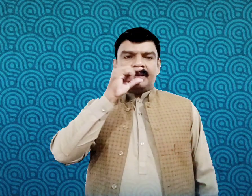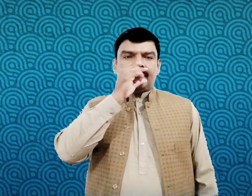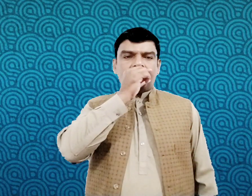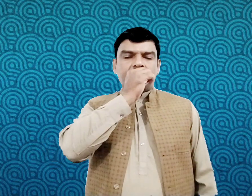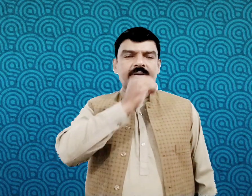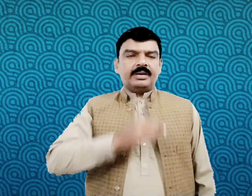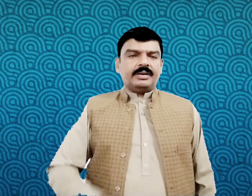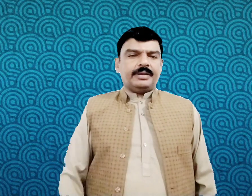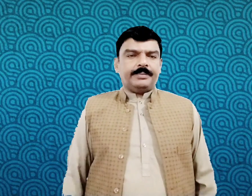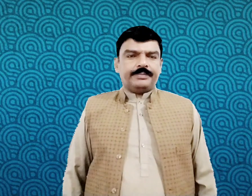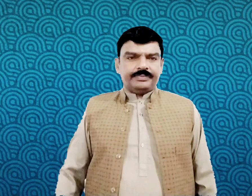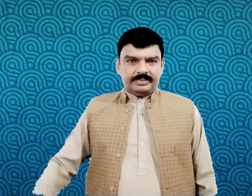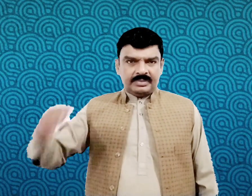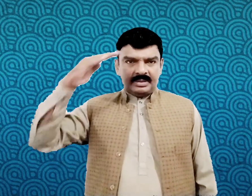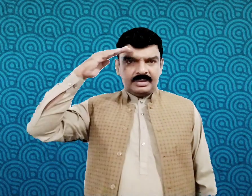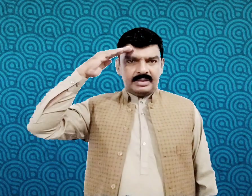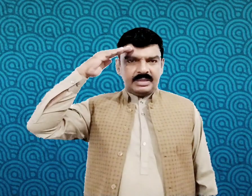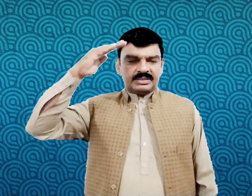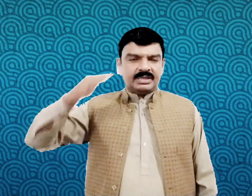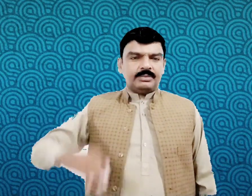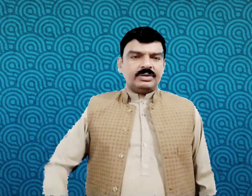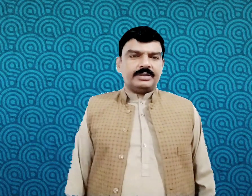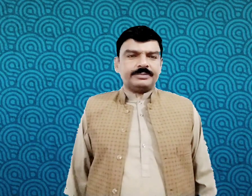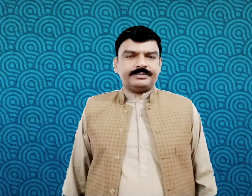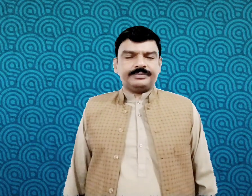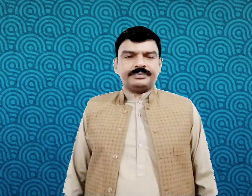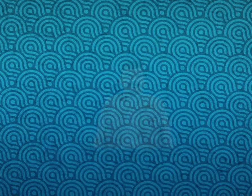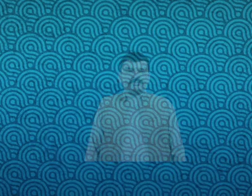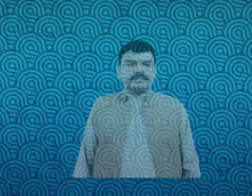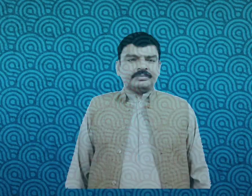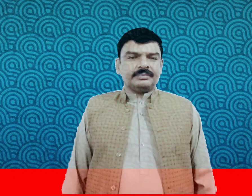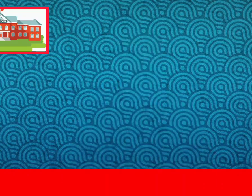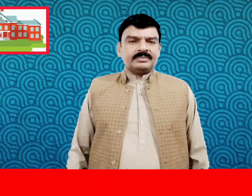Bismillah ar-Rahman ar-Rahim. Assalamu alaikum.